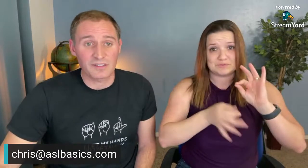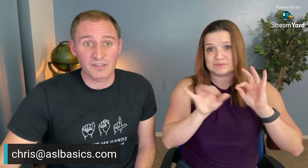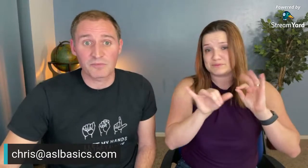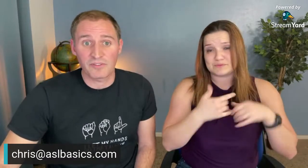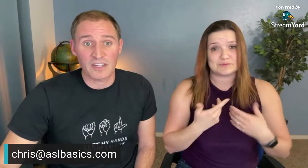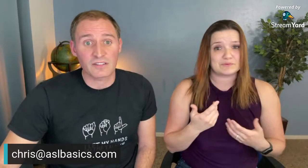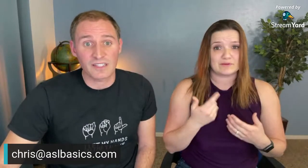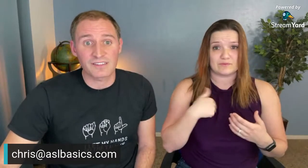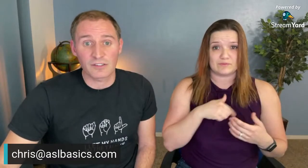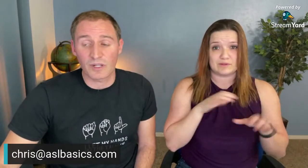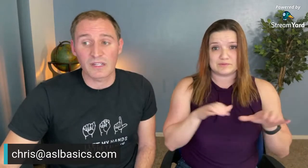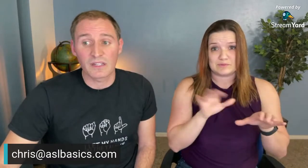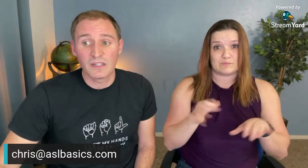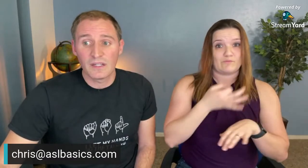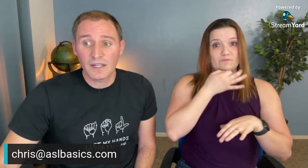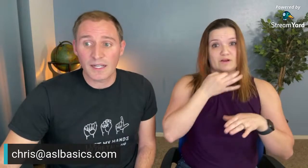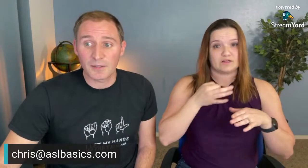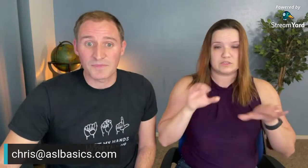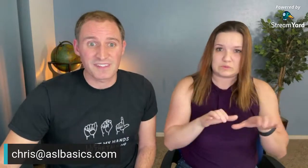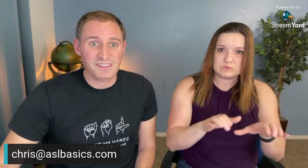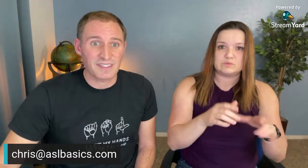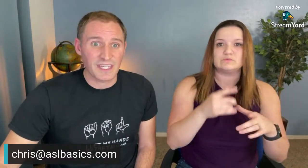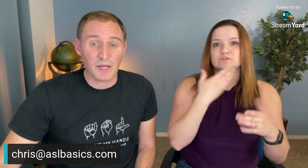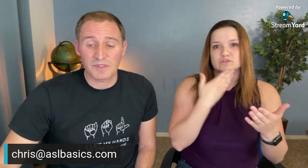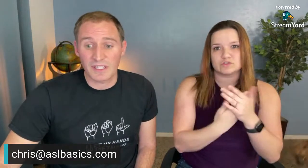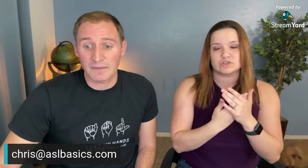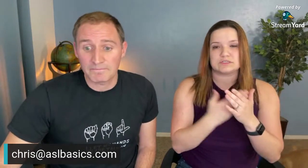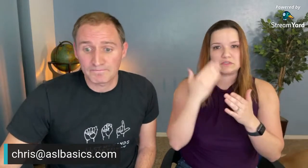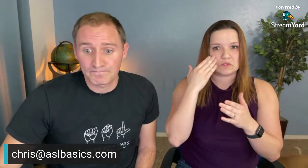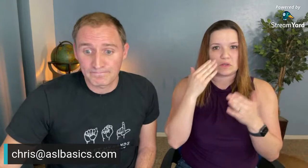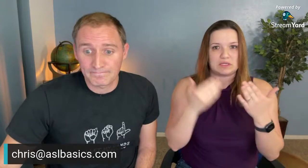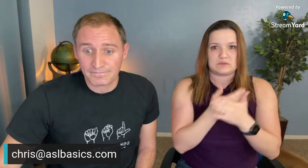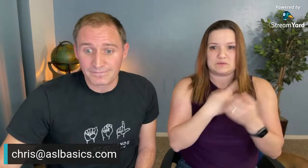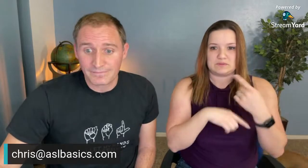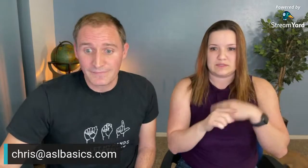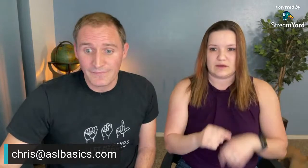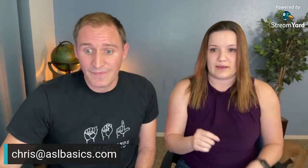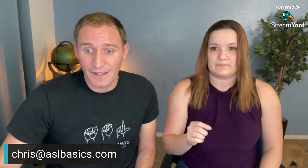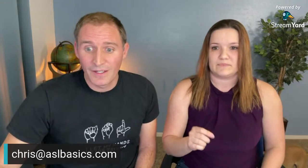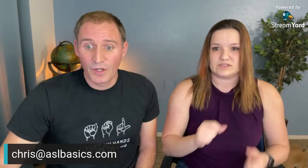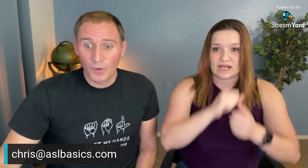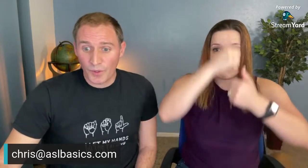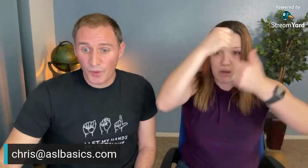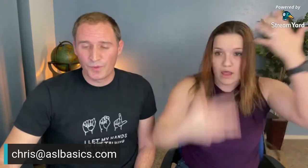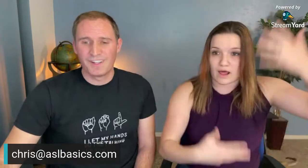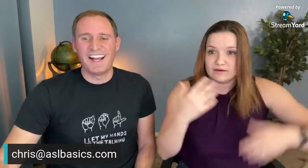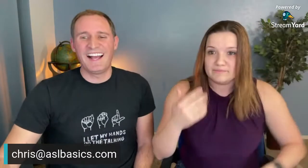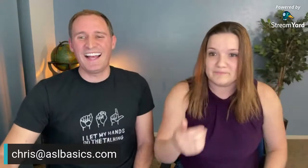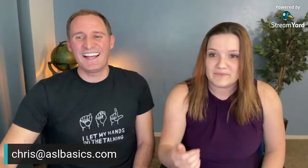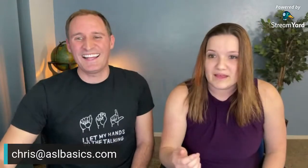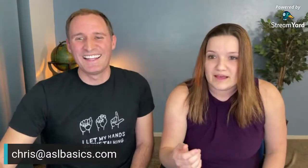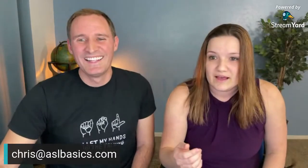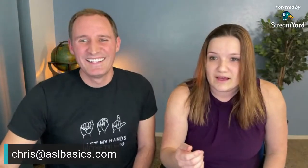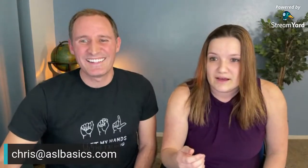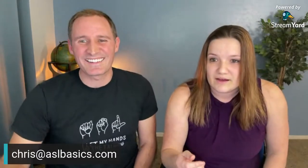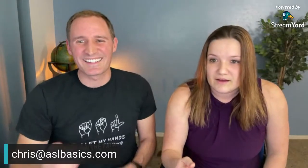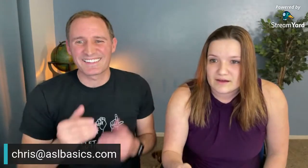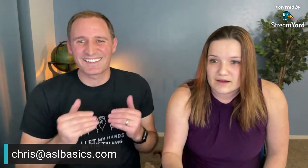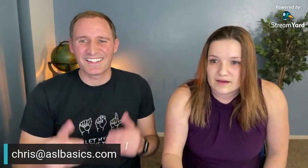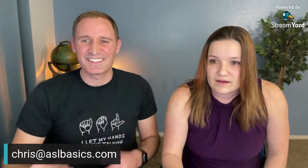this professionally, it's a good way to stay up to date. Okay, there's like okay, did you